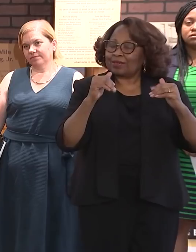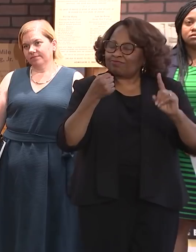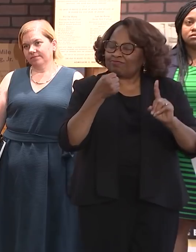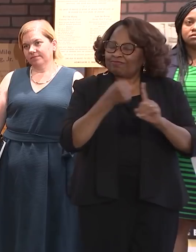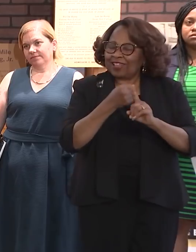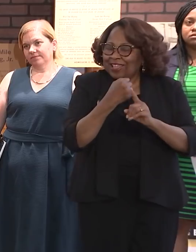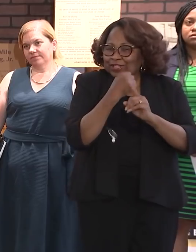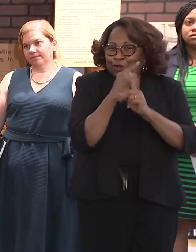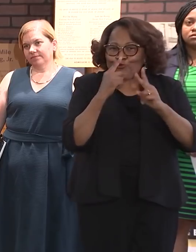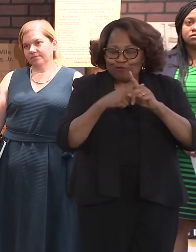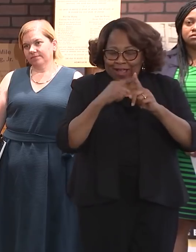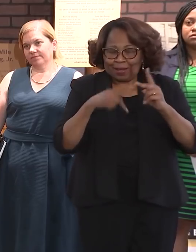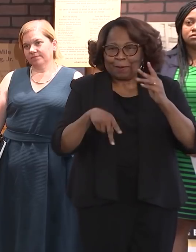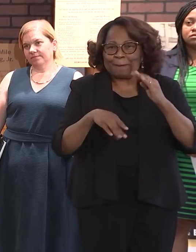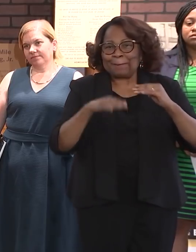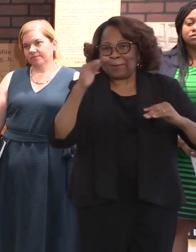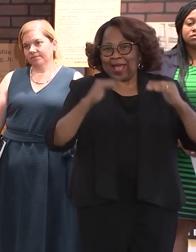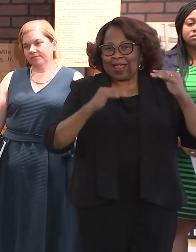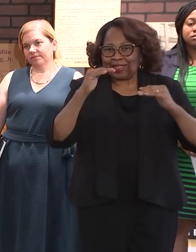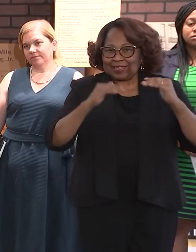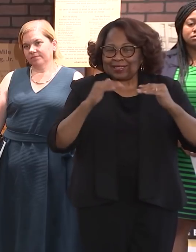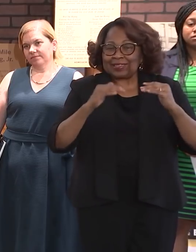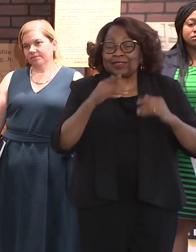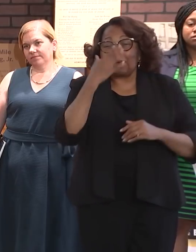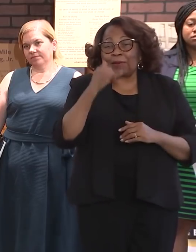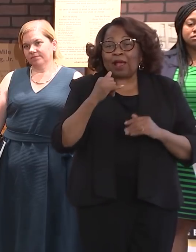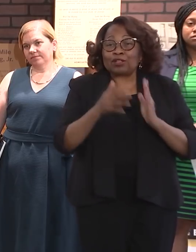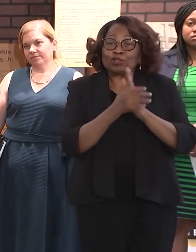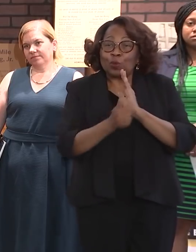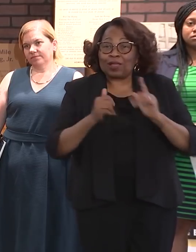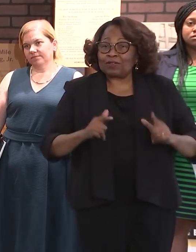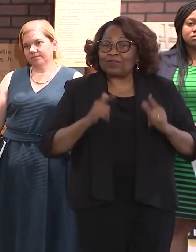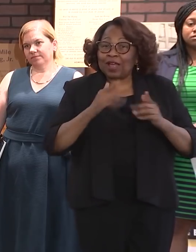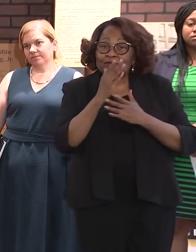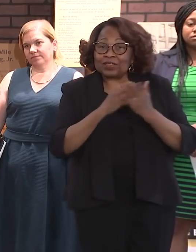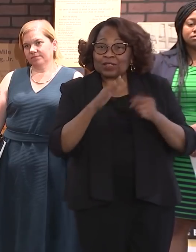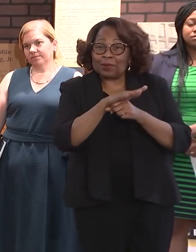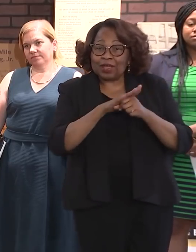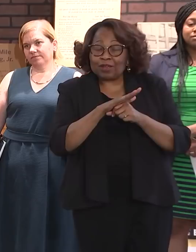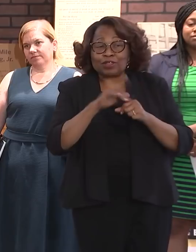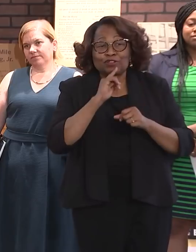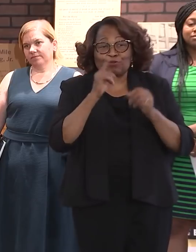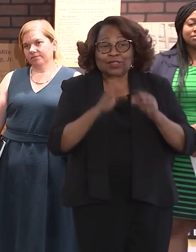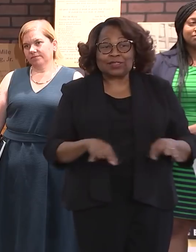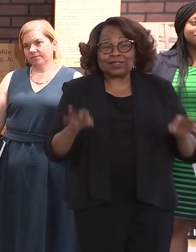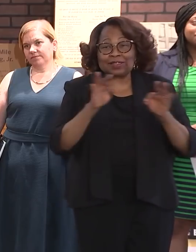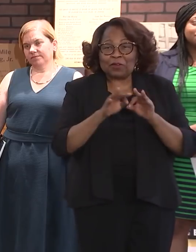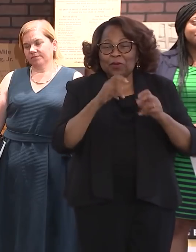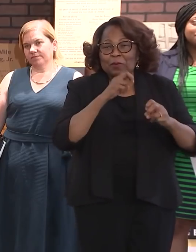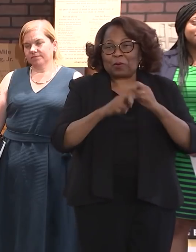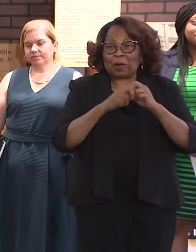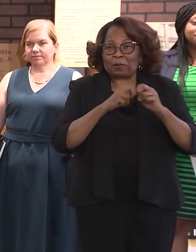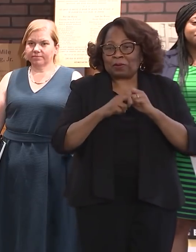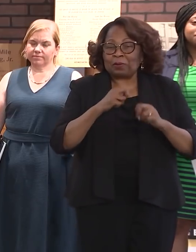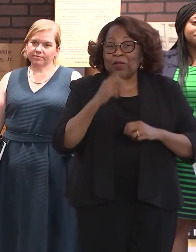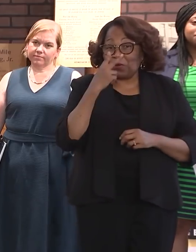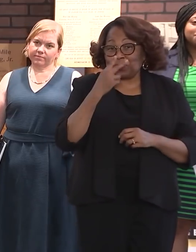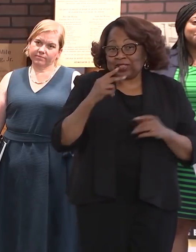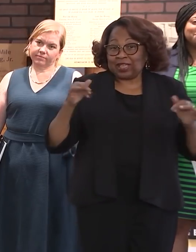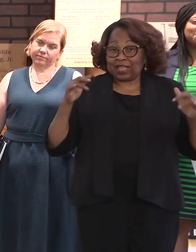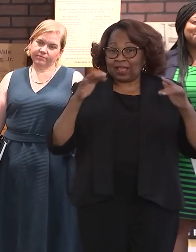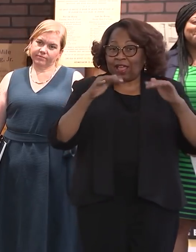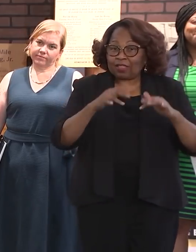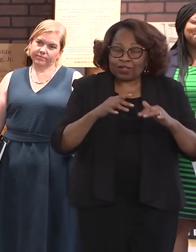right balance, given that quality of life in some areas is a real significant problem. We've seen